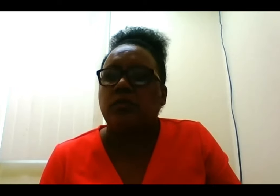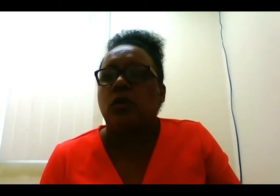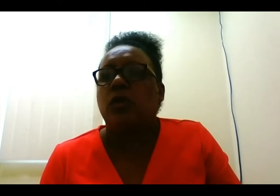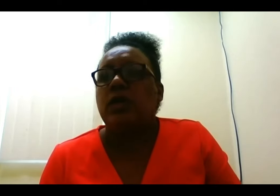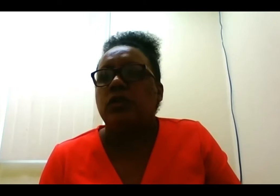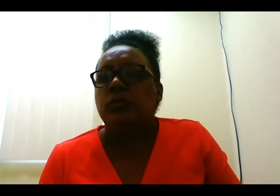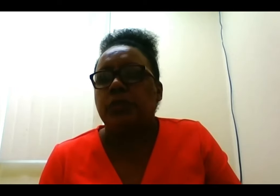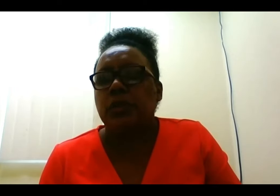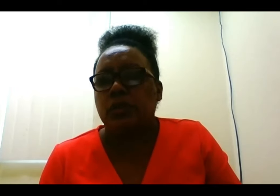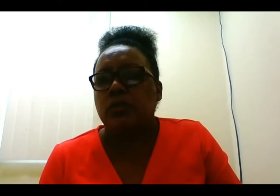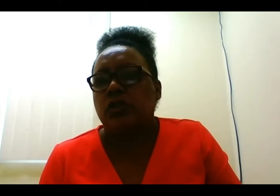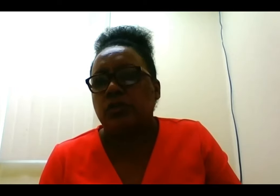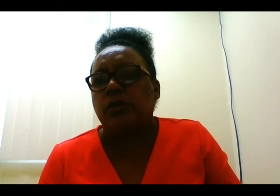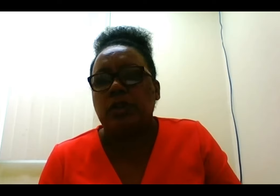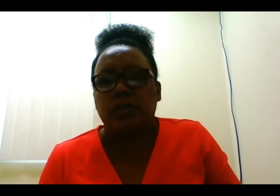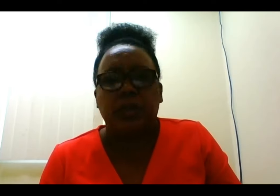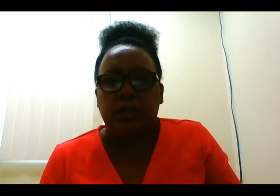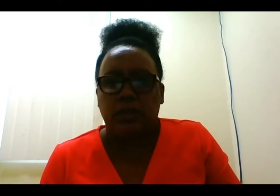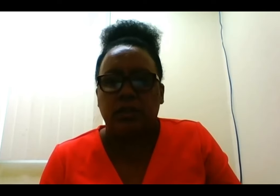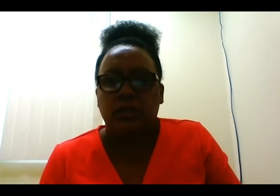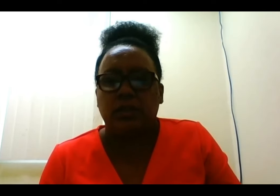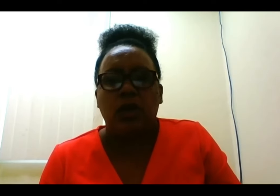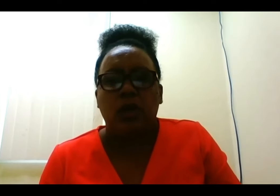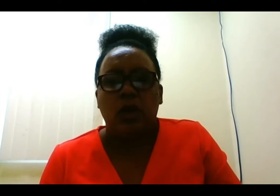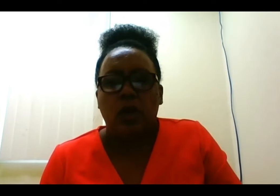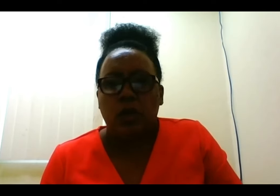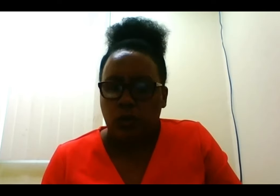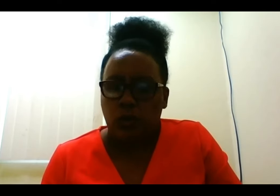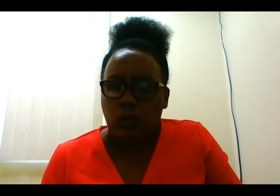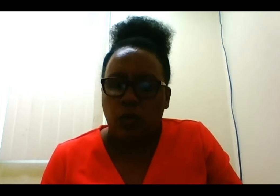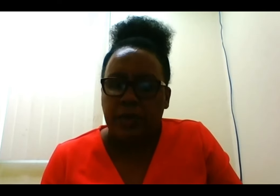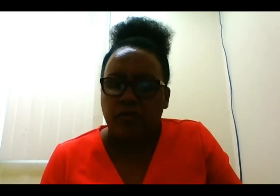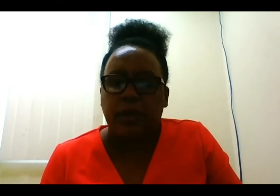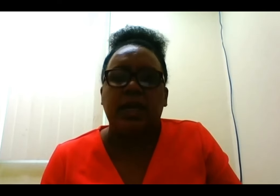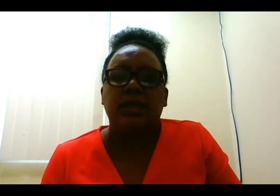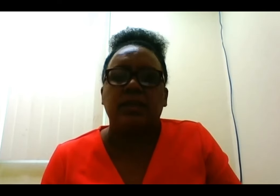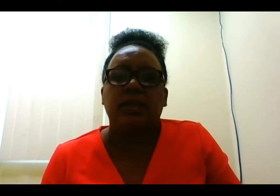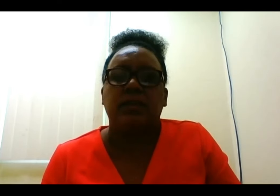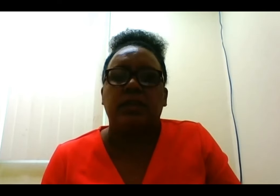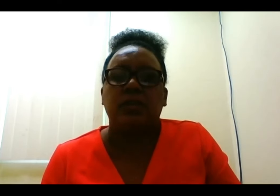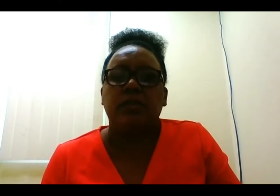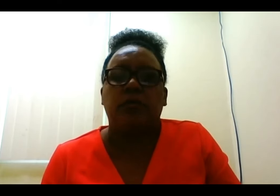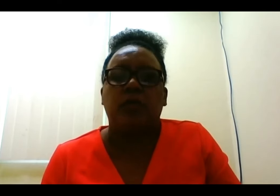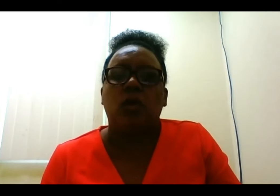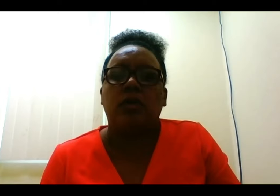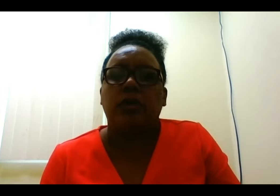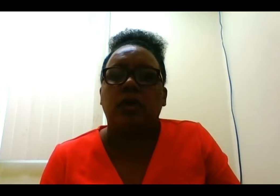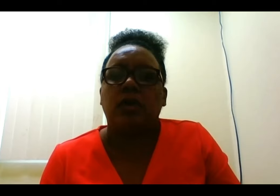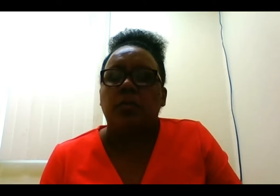for persons or children with disabilities. So we have recognized that there is a need for more